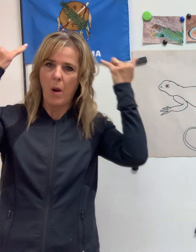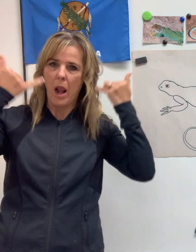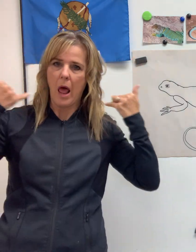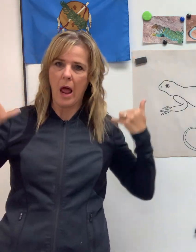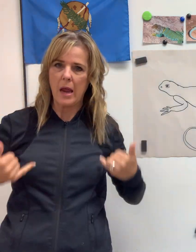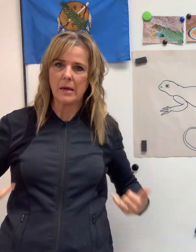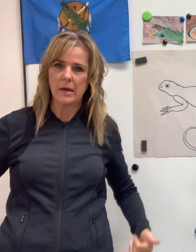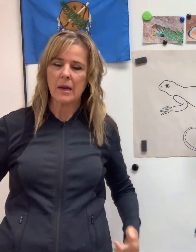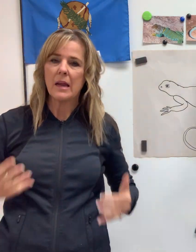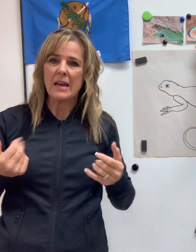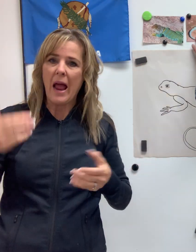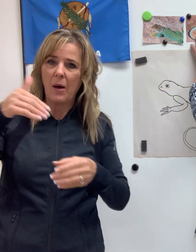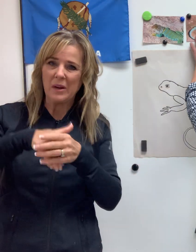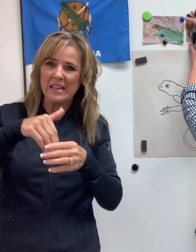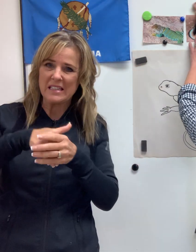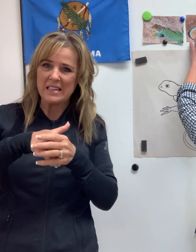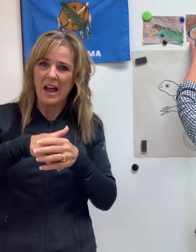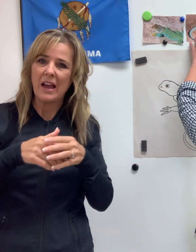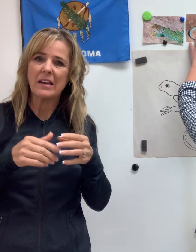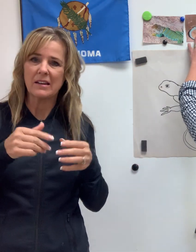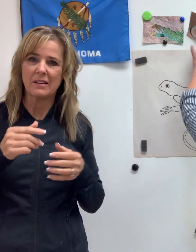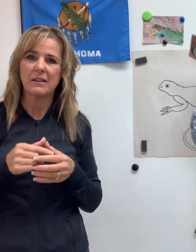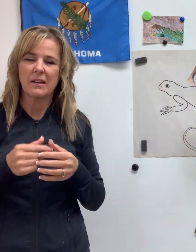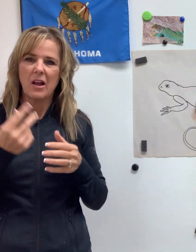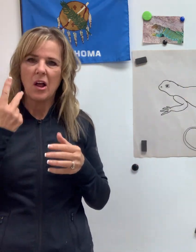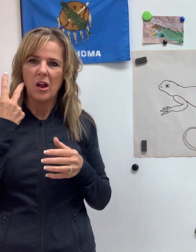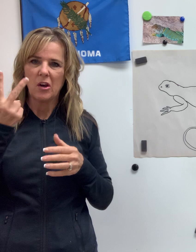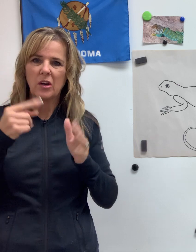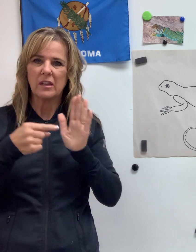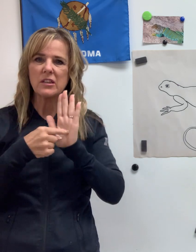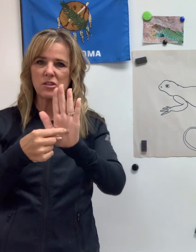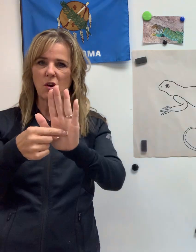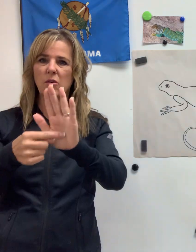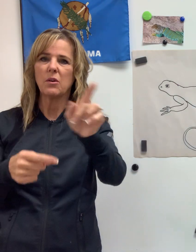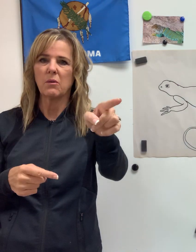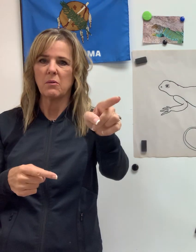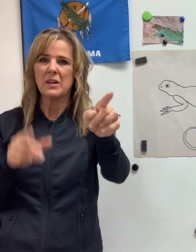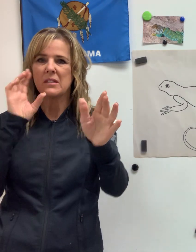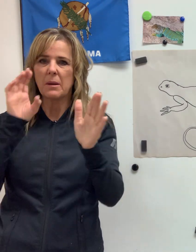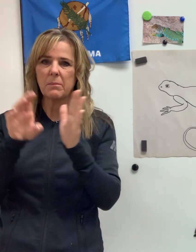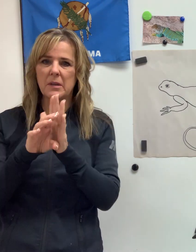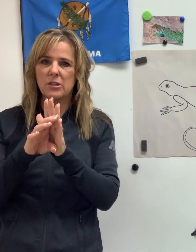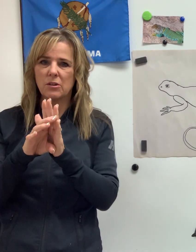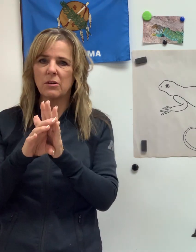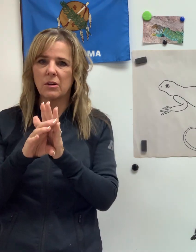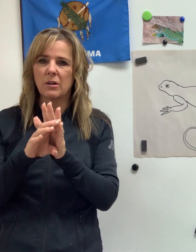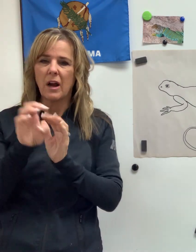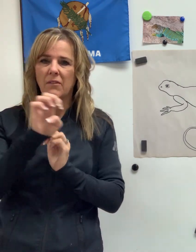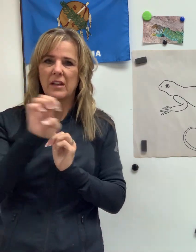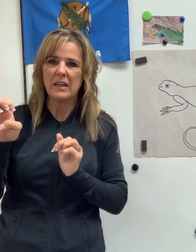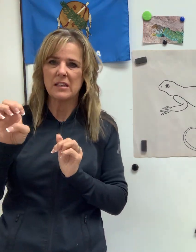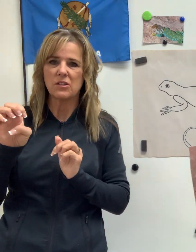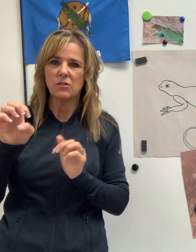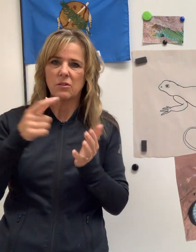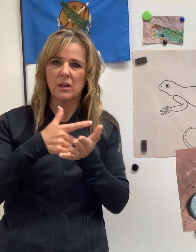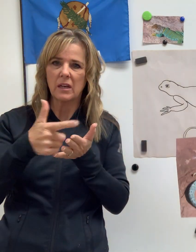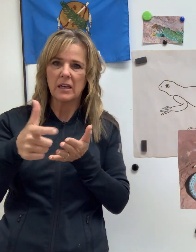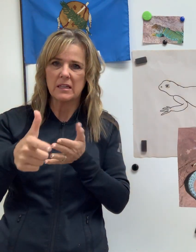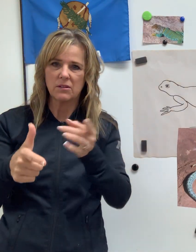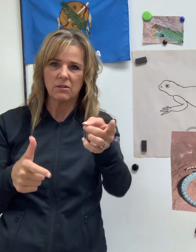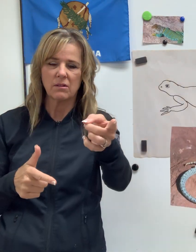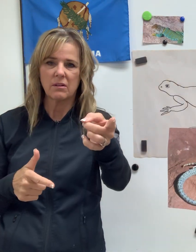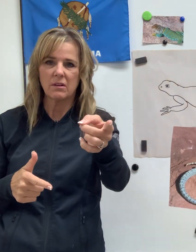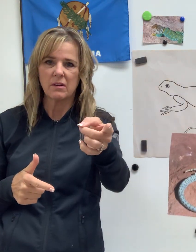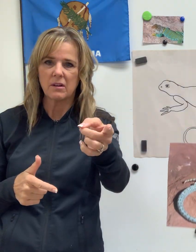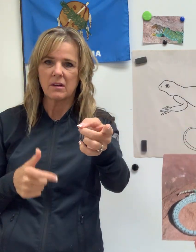to look at these awesome designs. Let me see, let me get this a little closer. This is a photograph of the eastern collared lizard. Notice how,